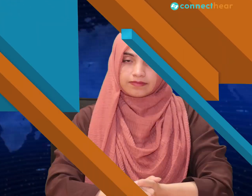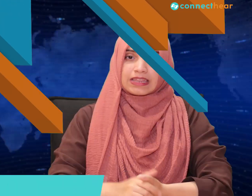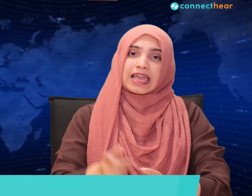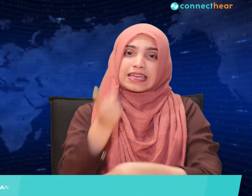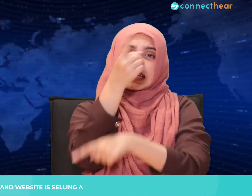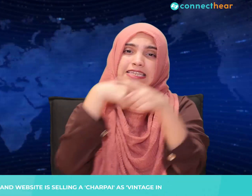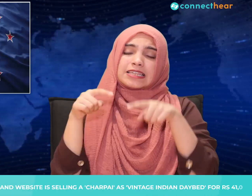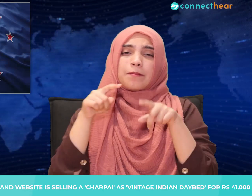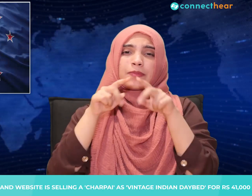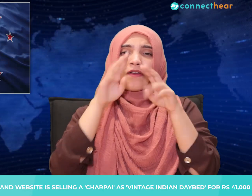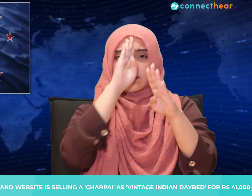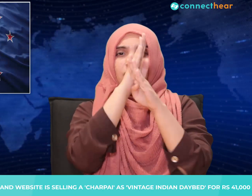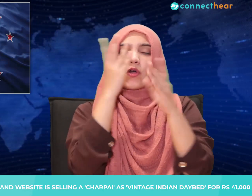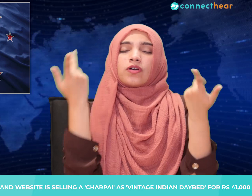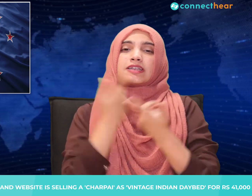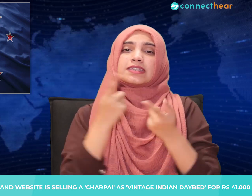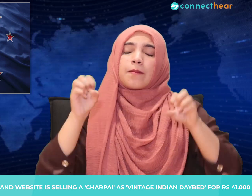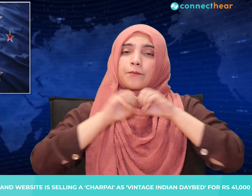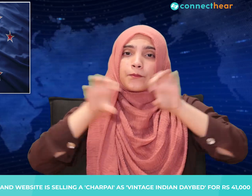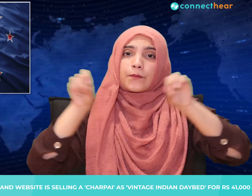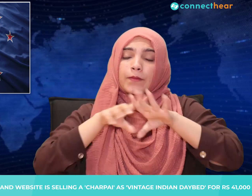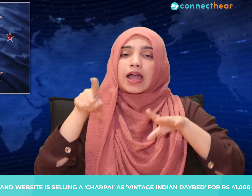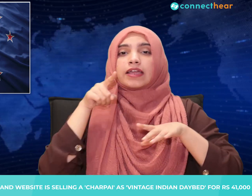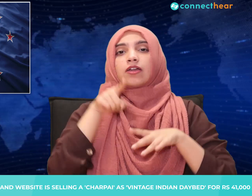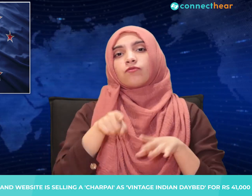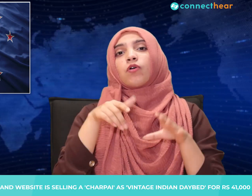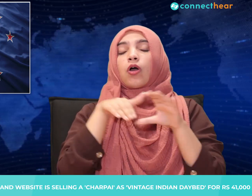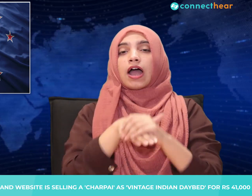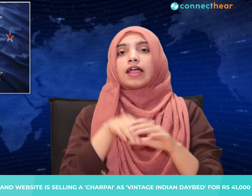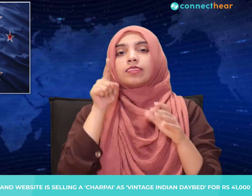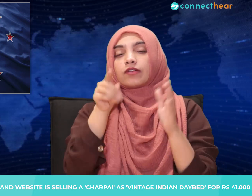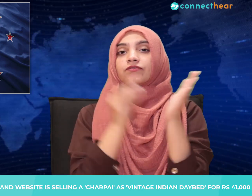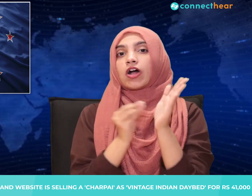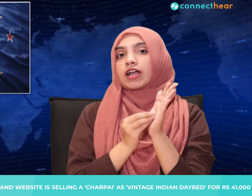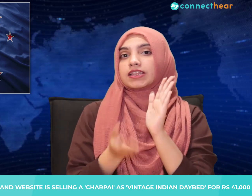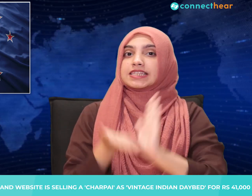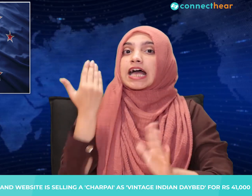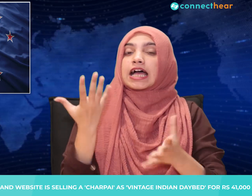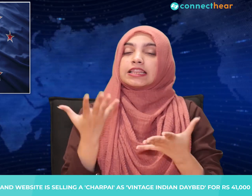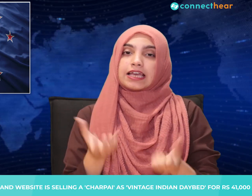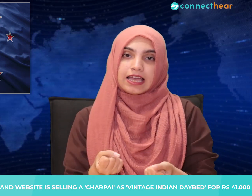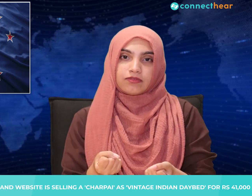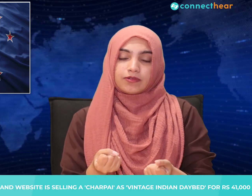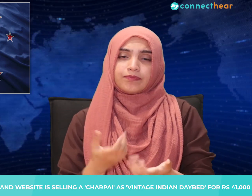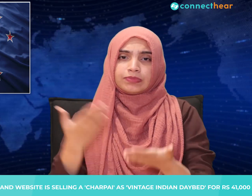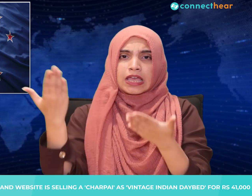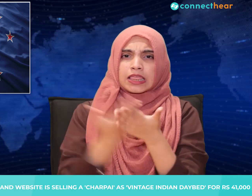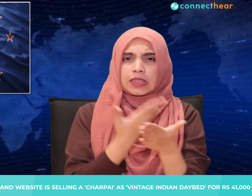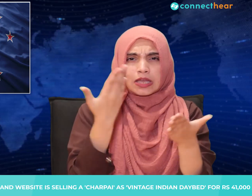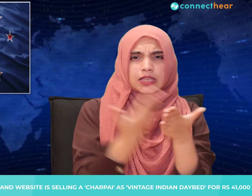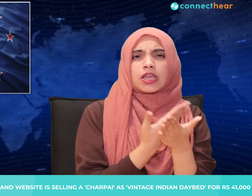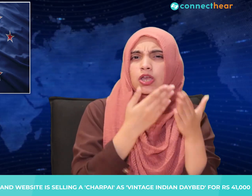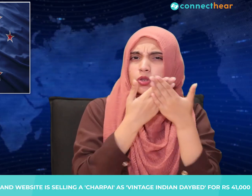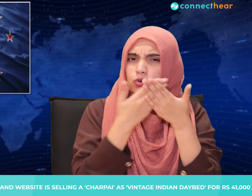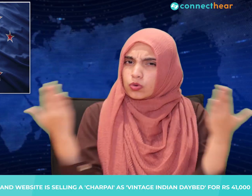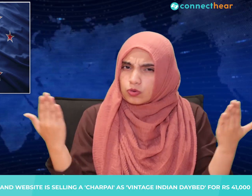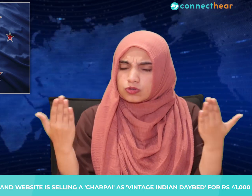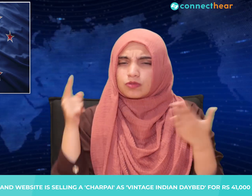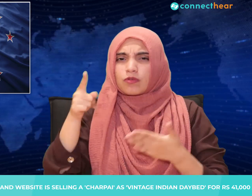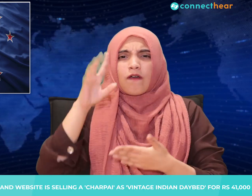It's all about marketing, as capitalists would sum it up. A New Zealand retailer has taken a very